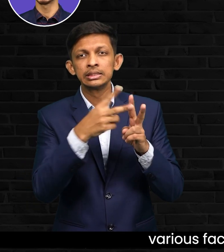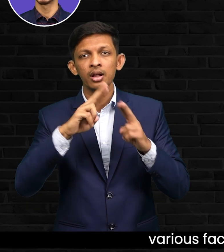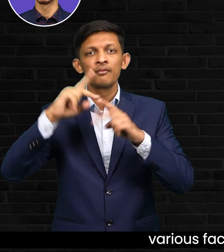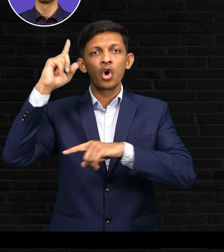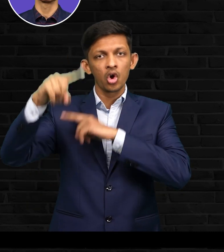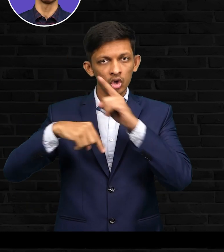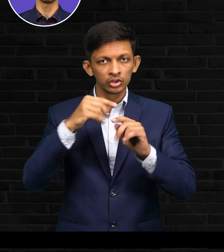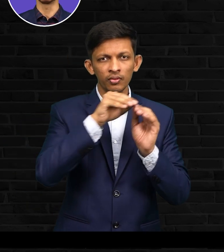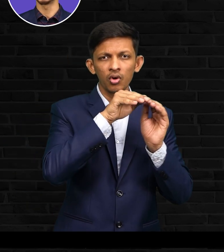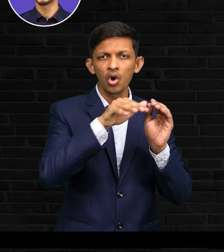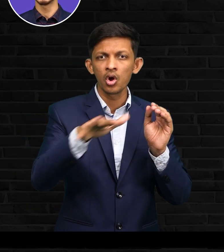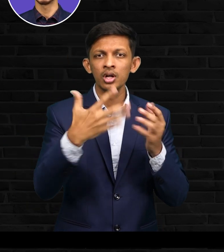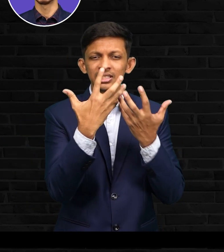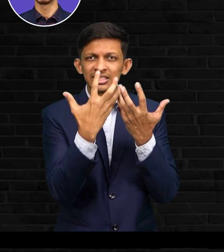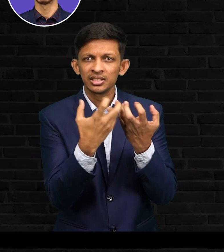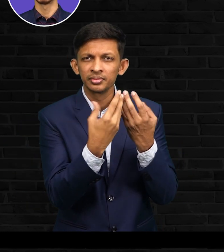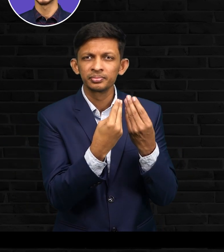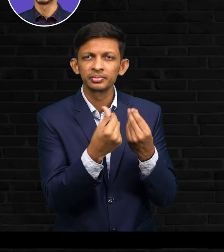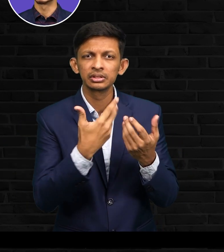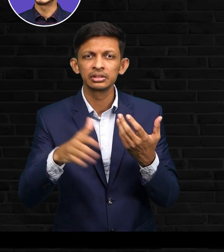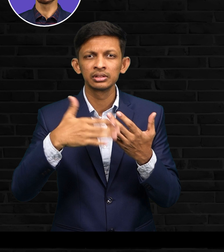weathering, soil erosion,